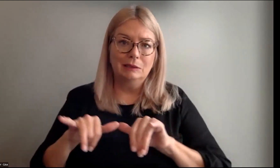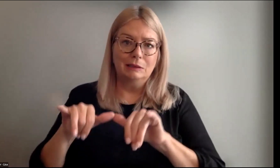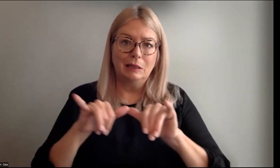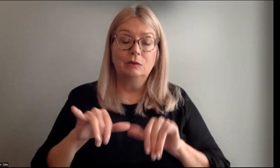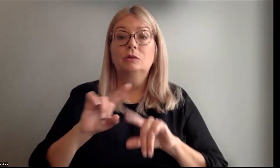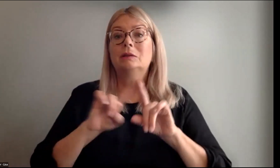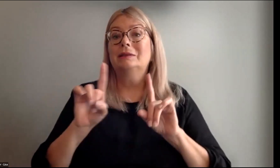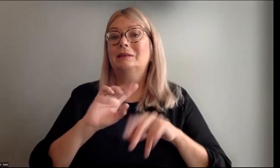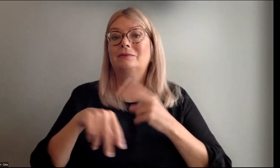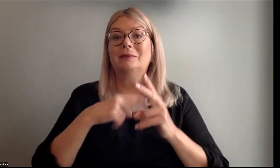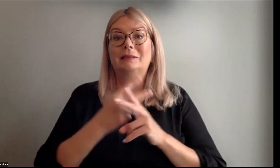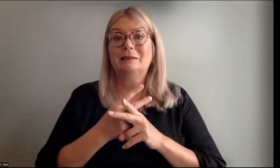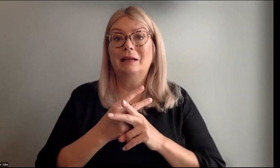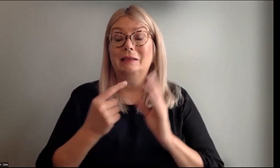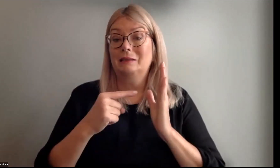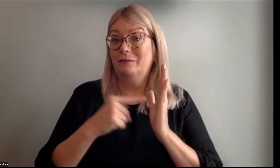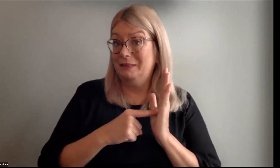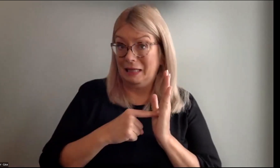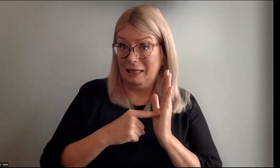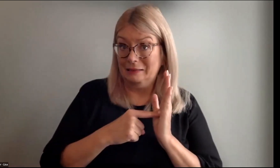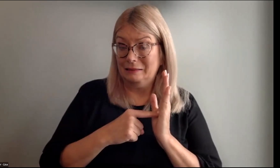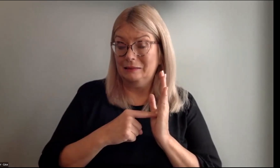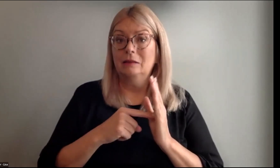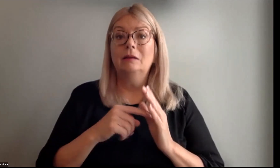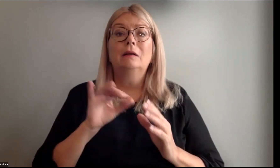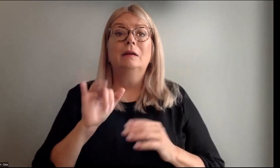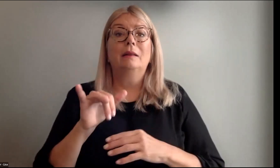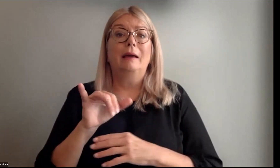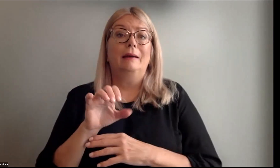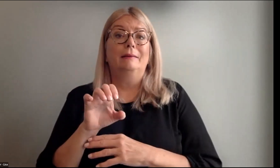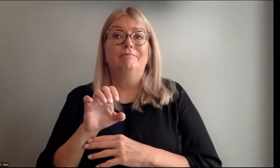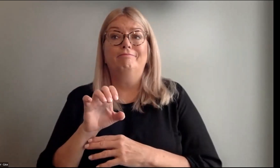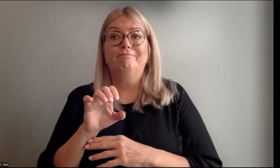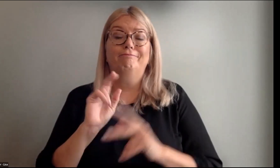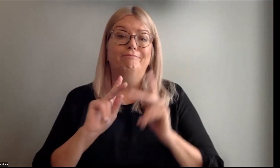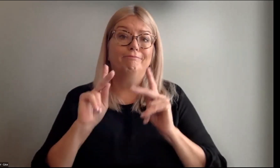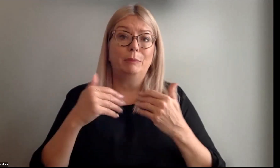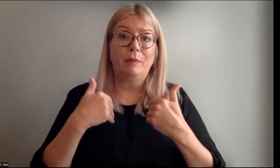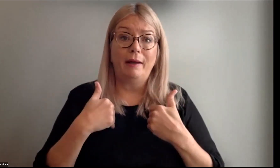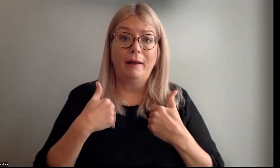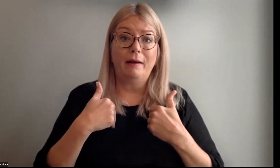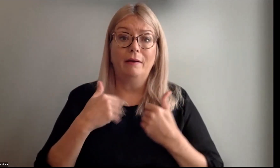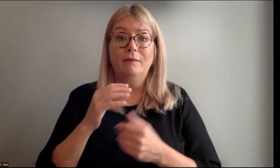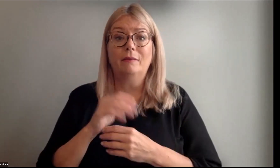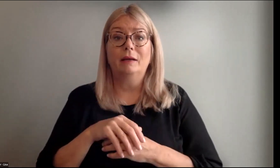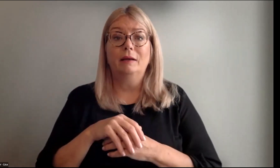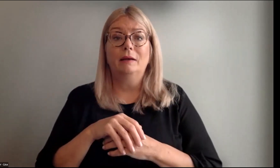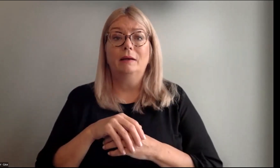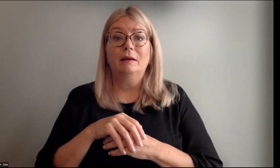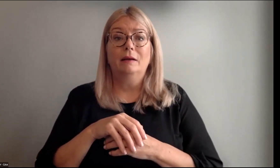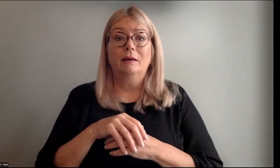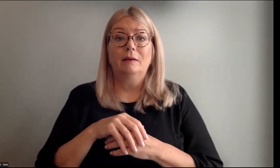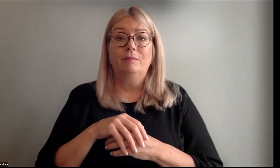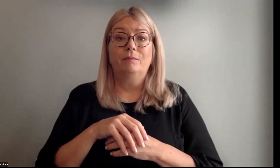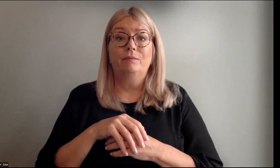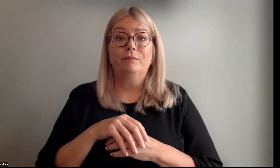of debt that claimants have. So you have the fraud debt, you have non-claimant fault, so where